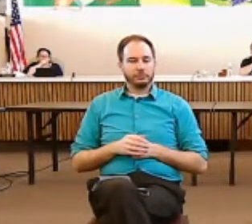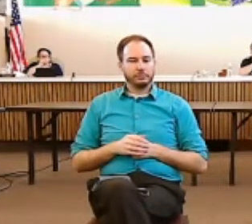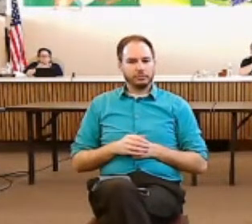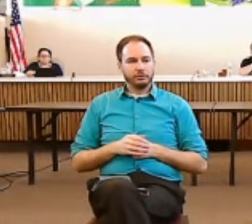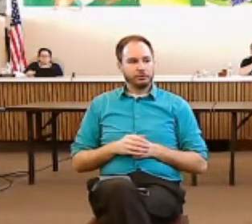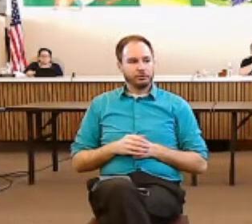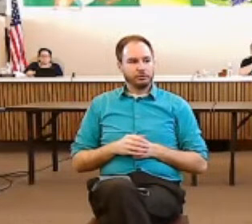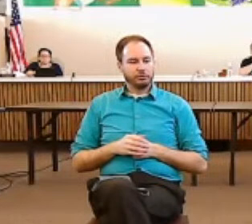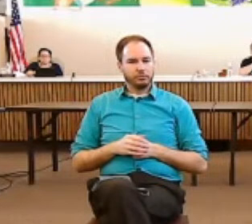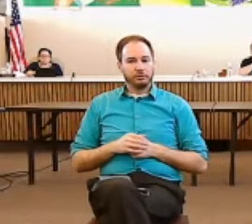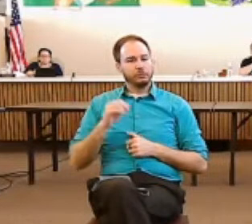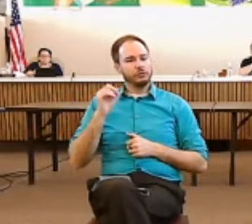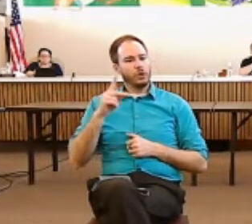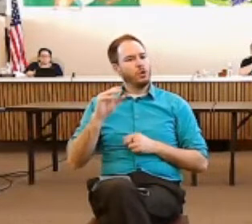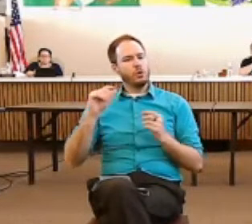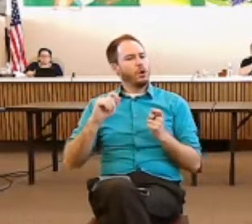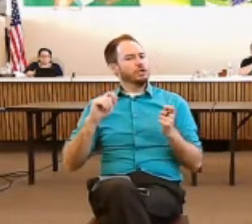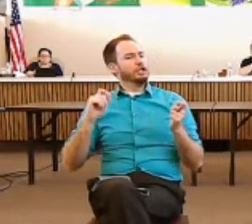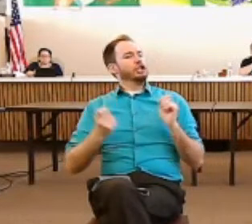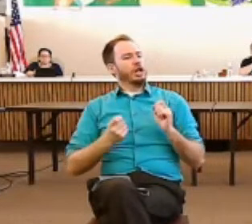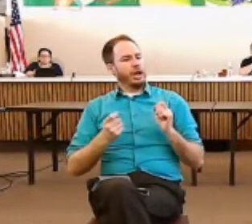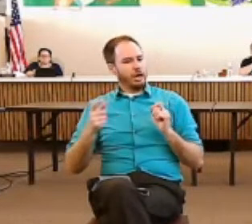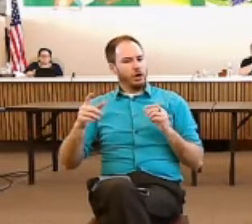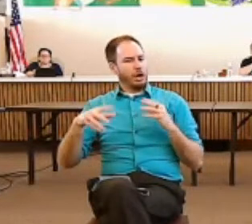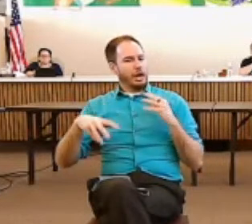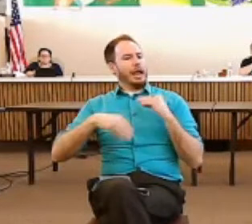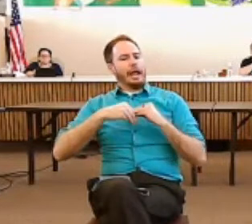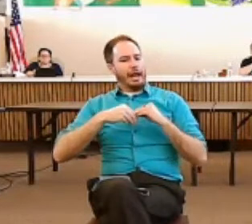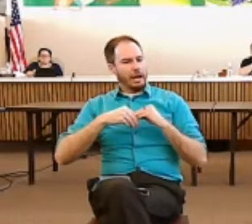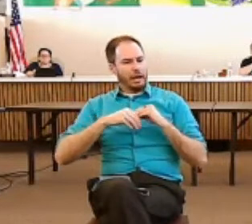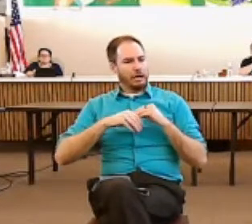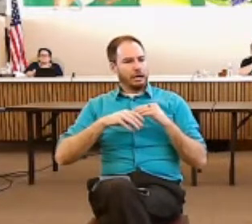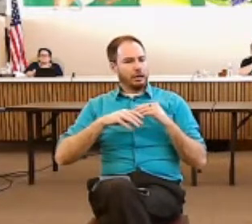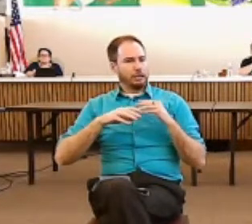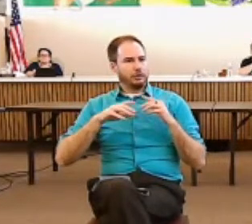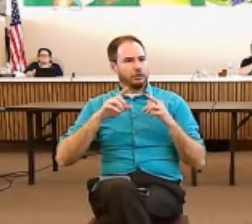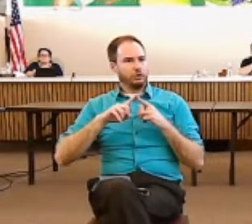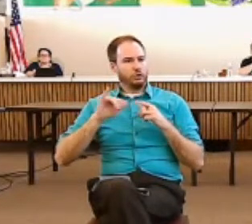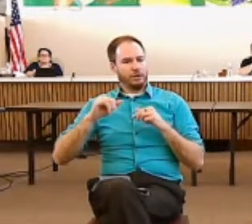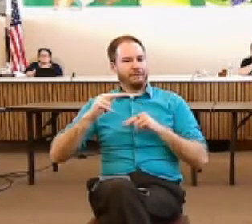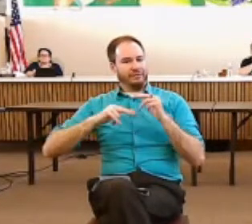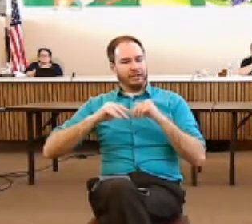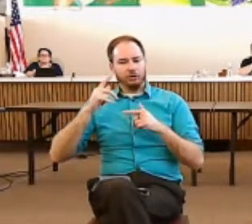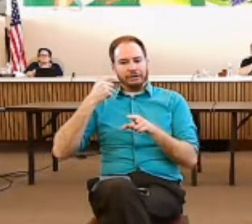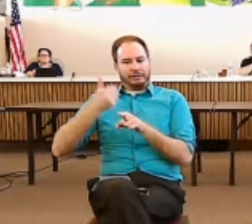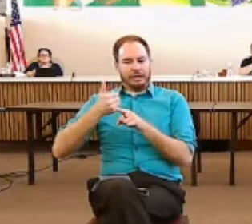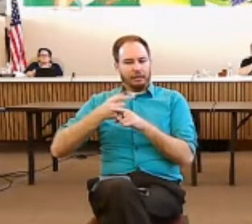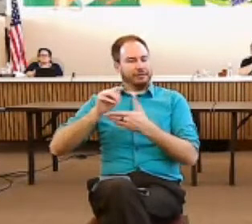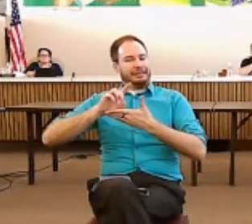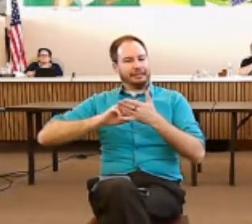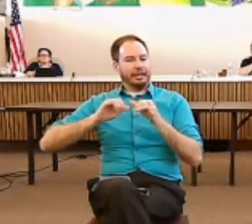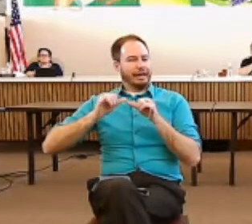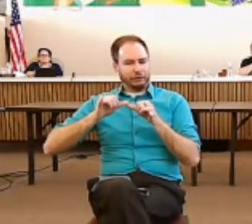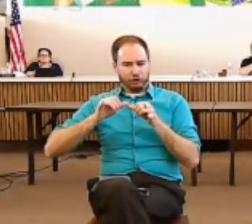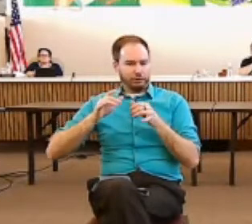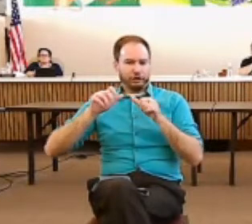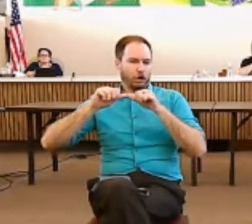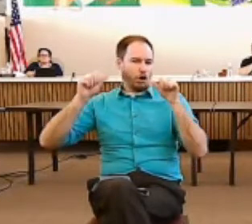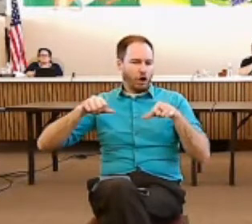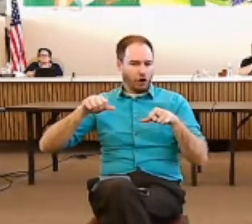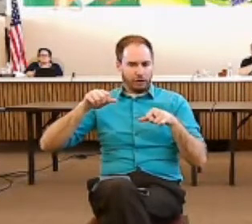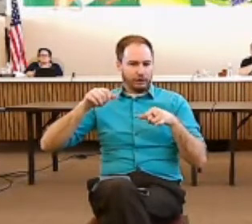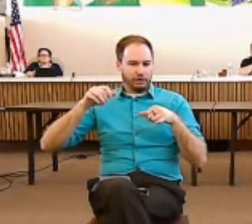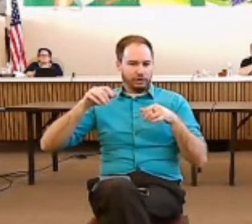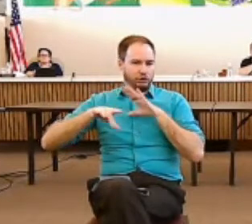Okay, so it wasn't a change in you're adding more to the facility. It's engineering or